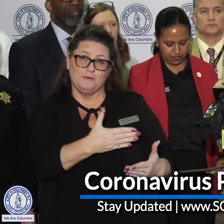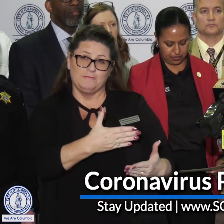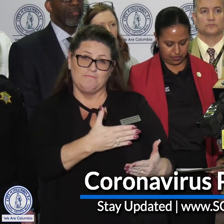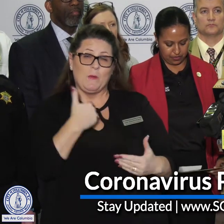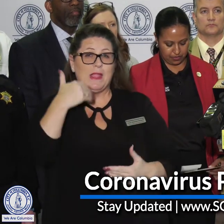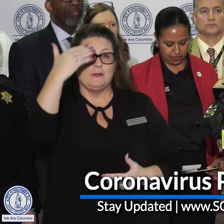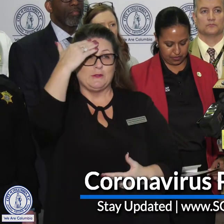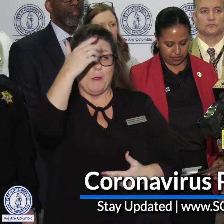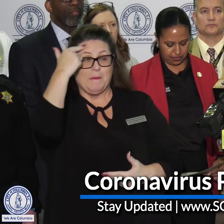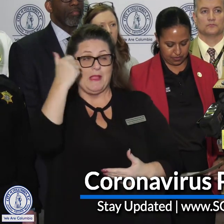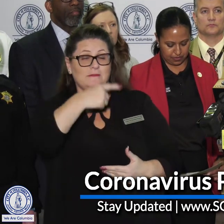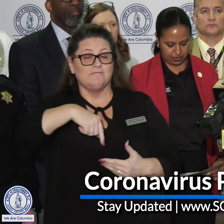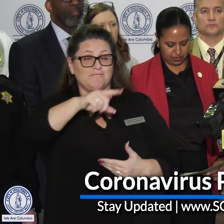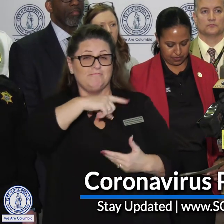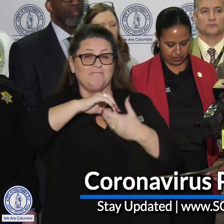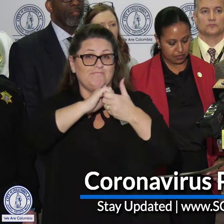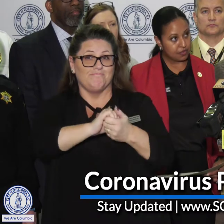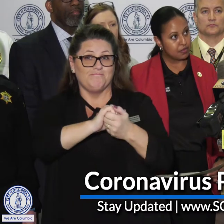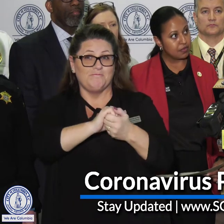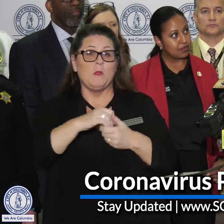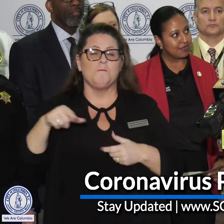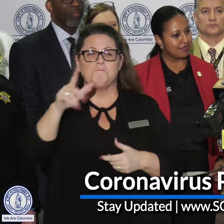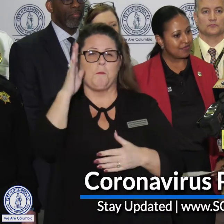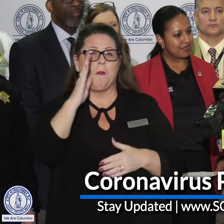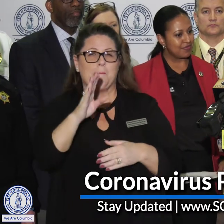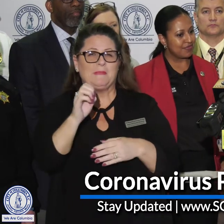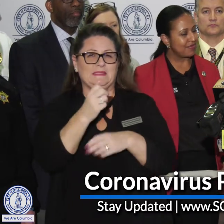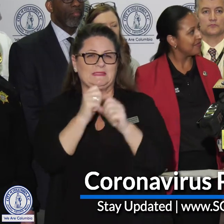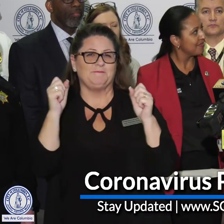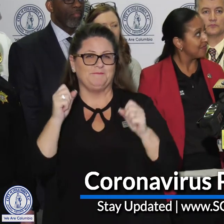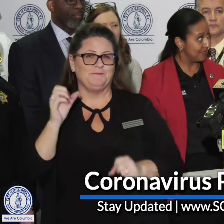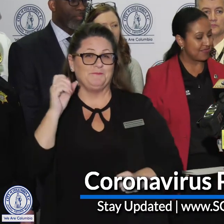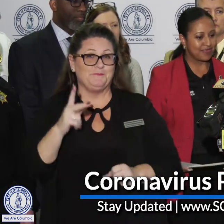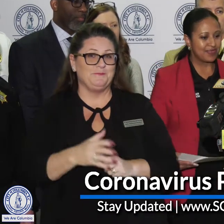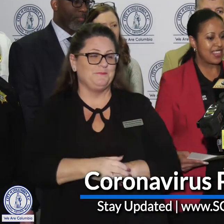of collaborative efforts like this one. Thank you so much.